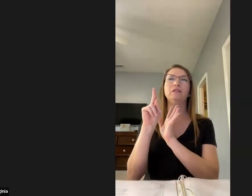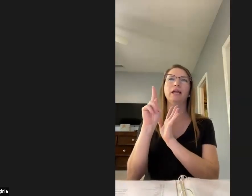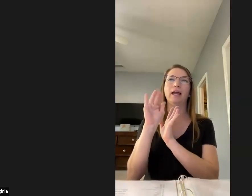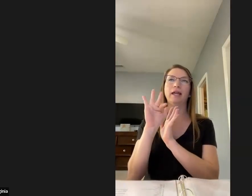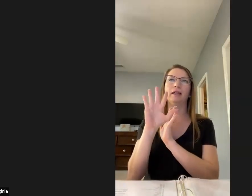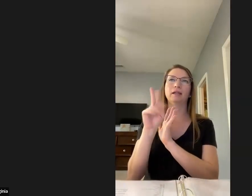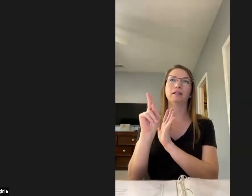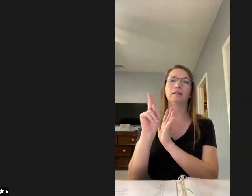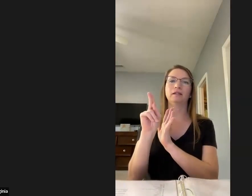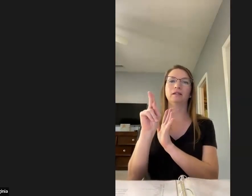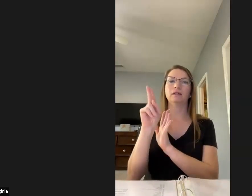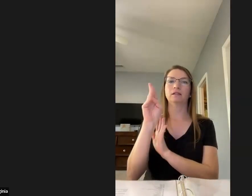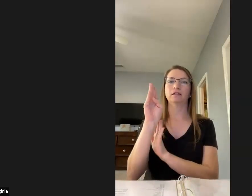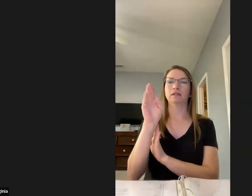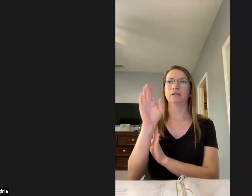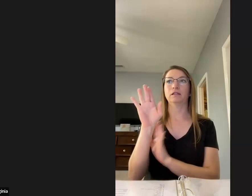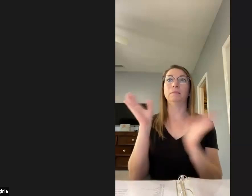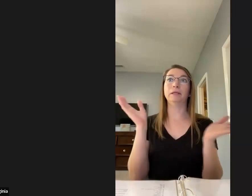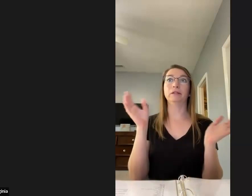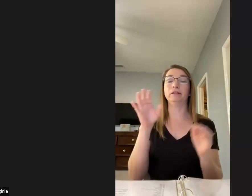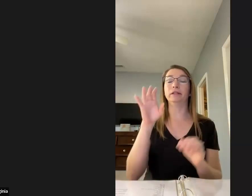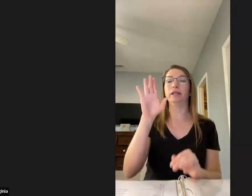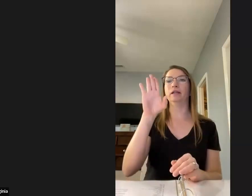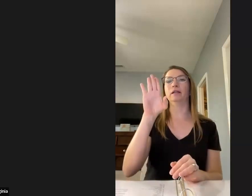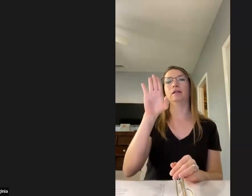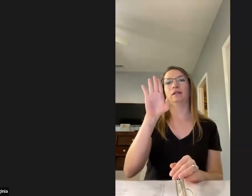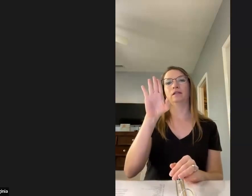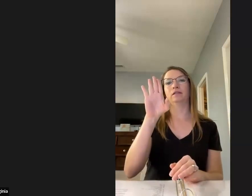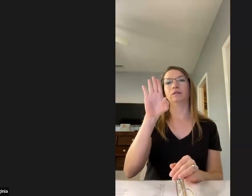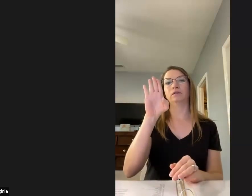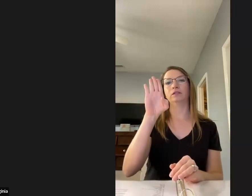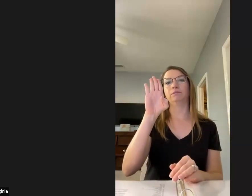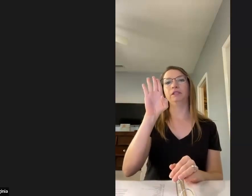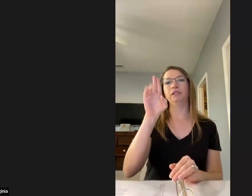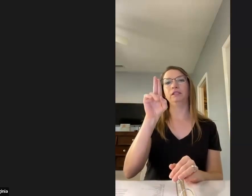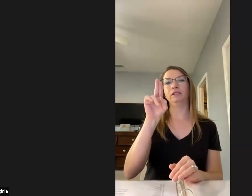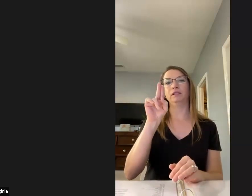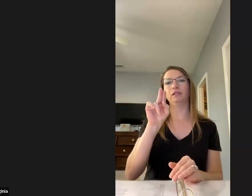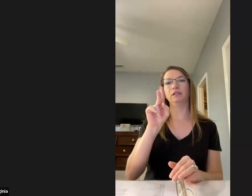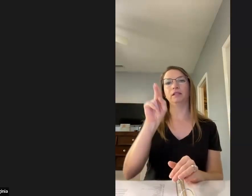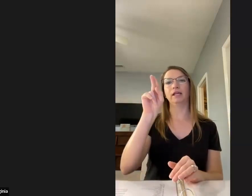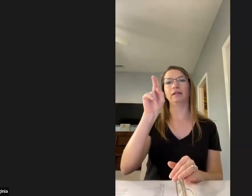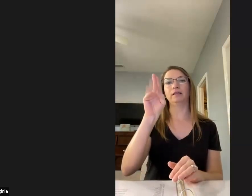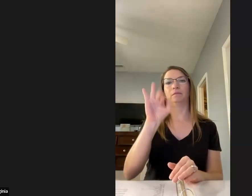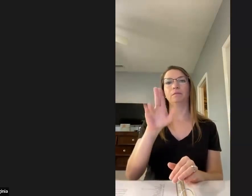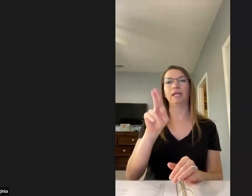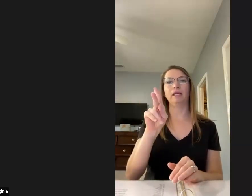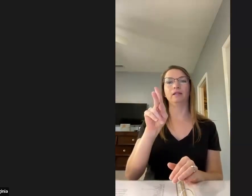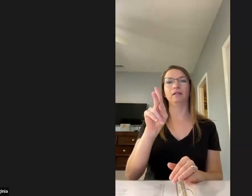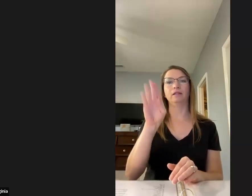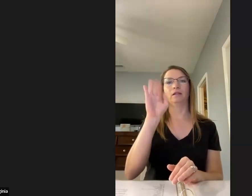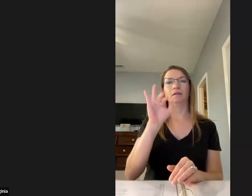the A, and I barely do the N. So it's just B-N-K, bank,